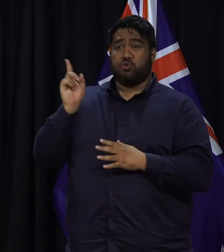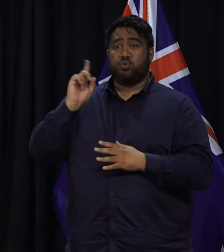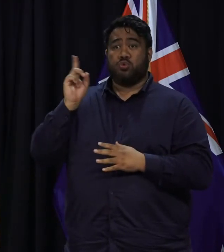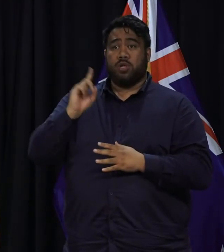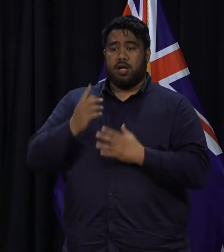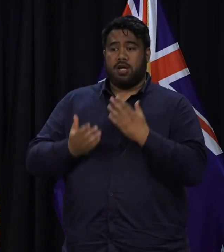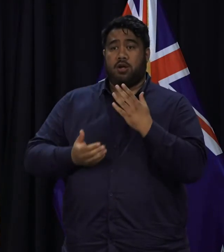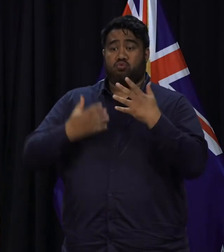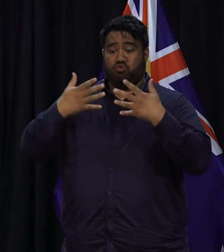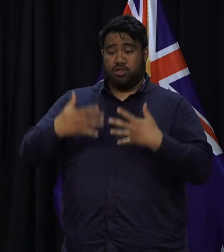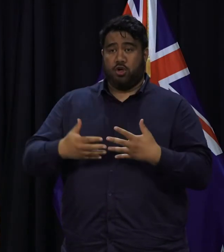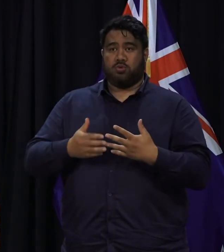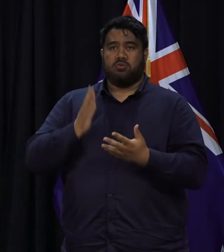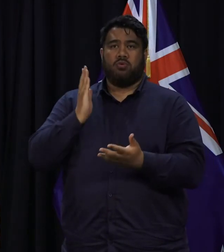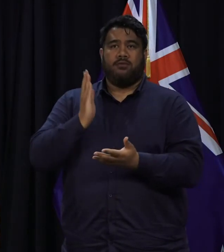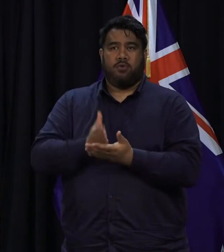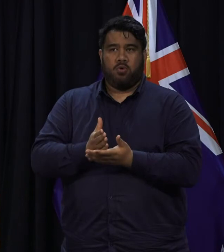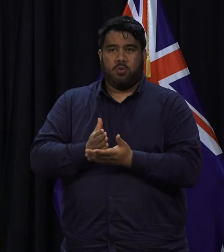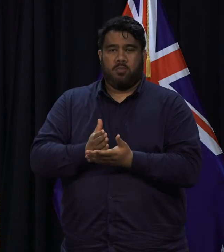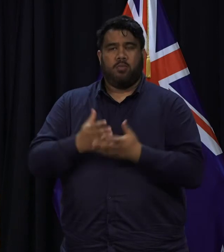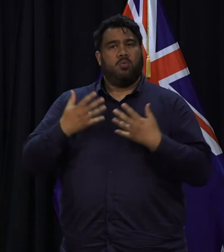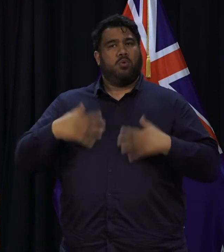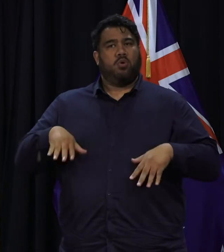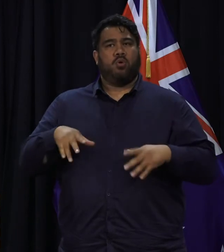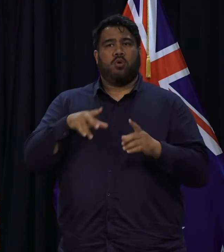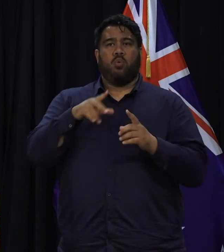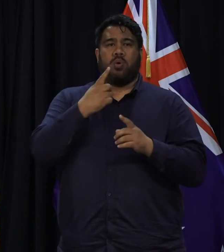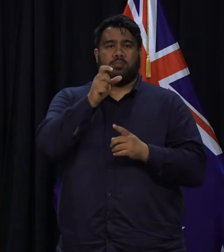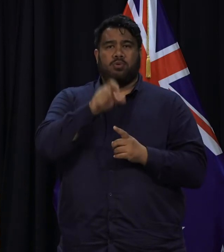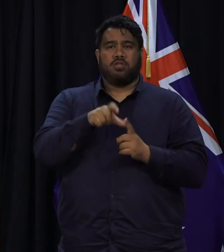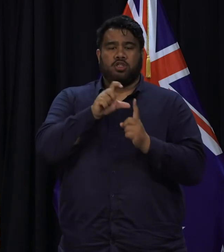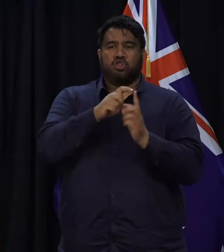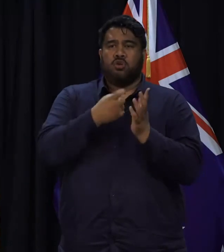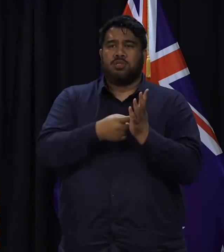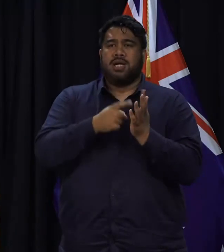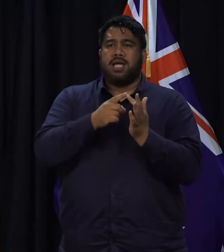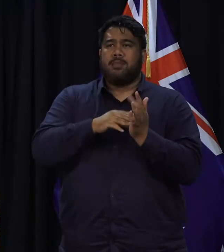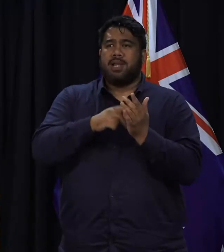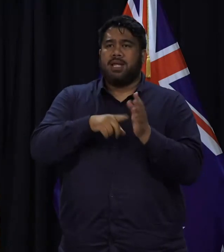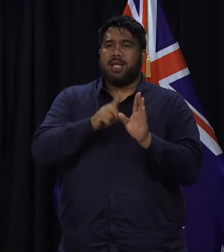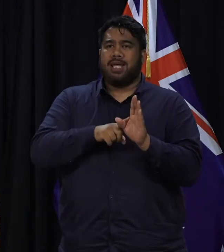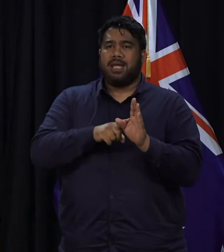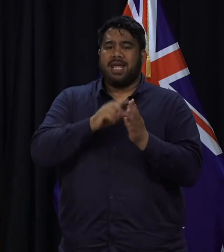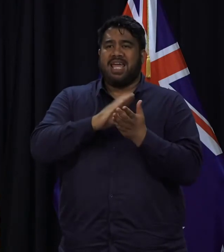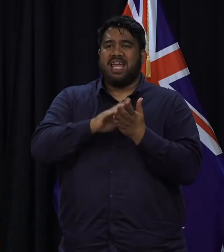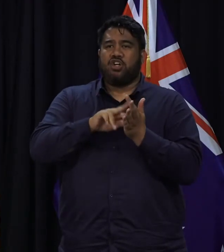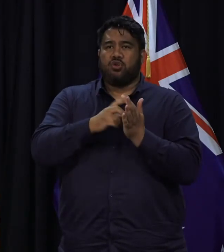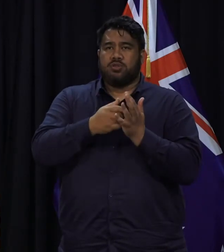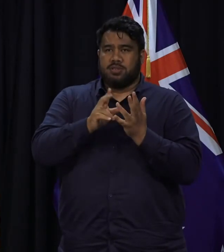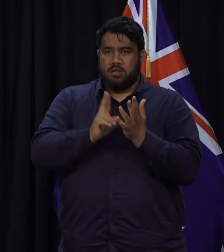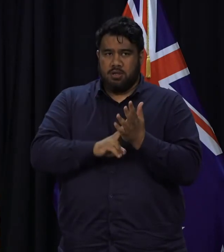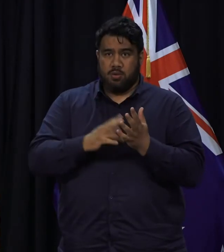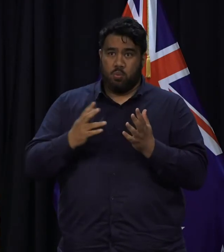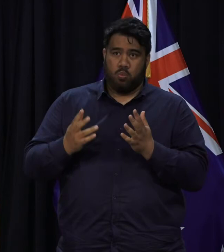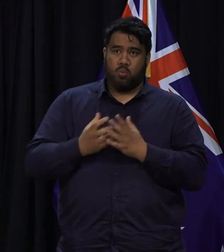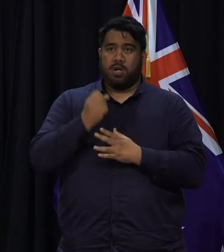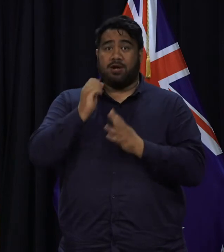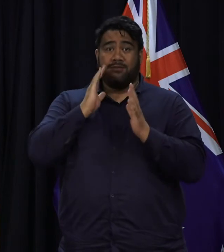It is fantastic to see Dr. Emily Henderson take out Whangarei and join